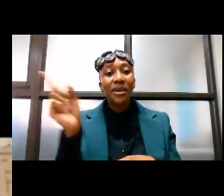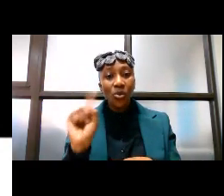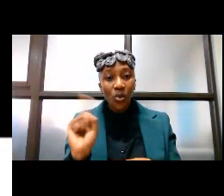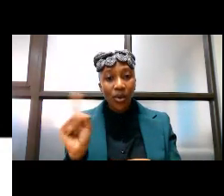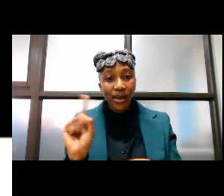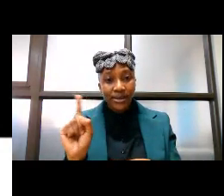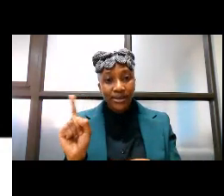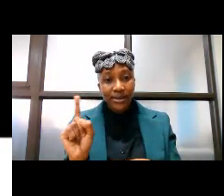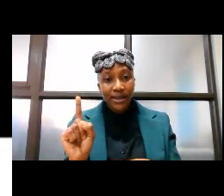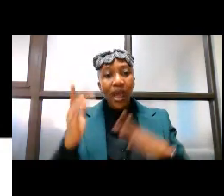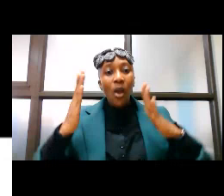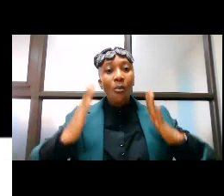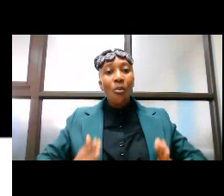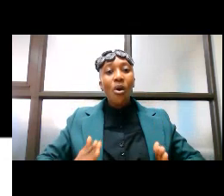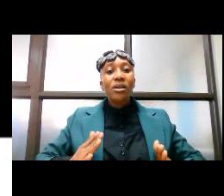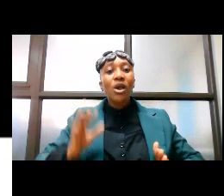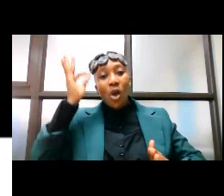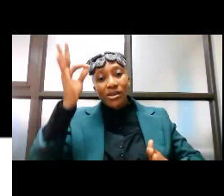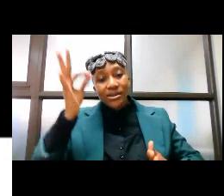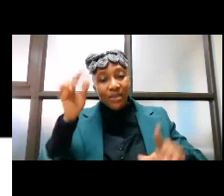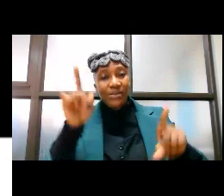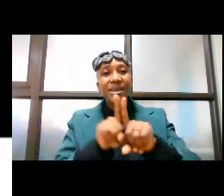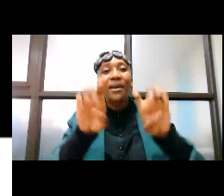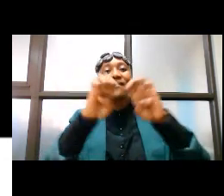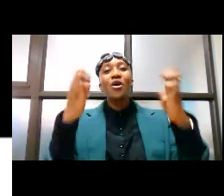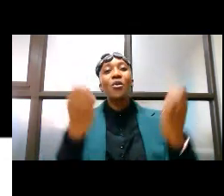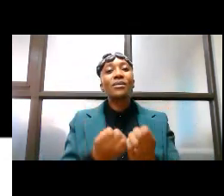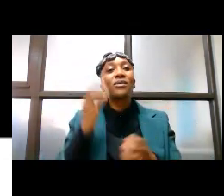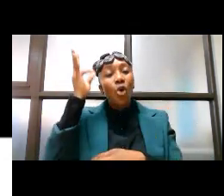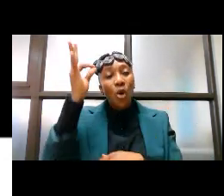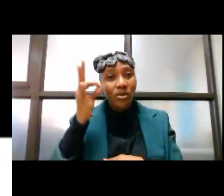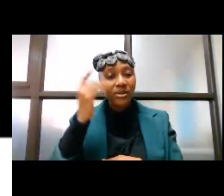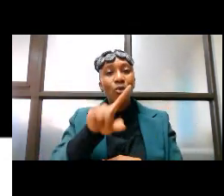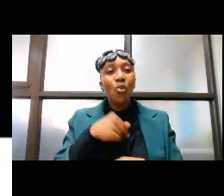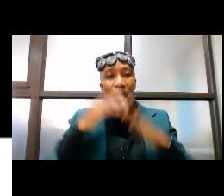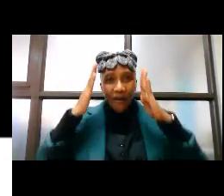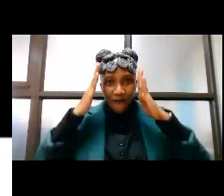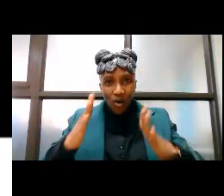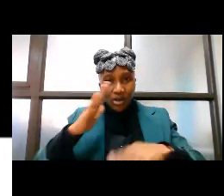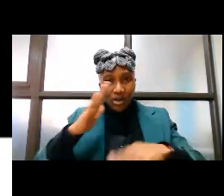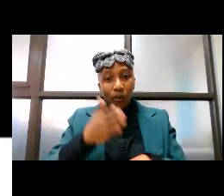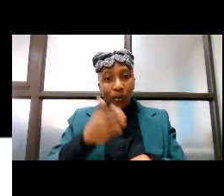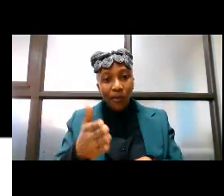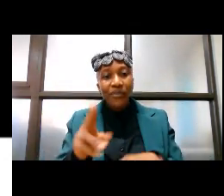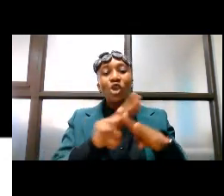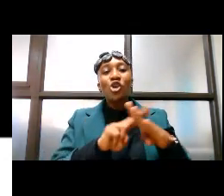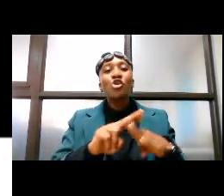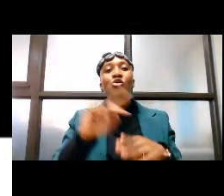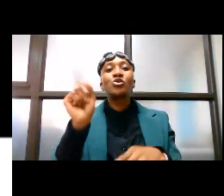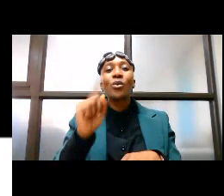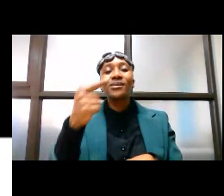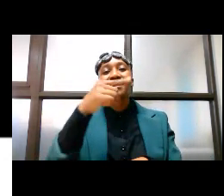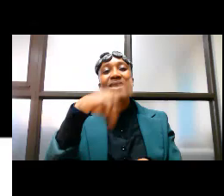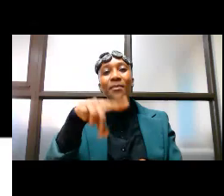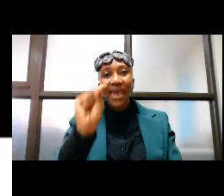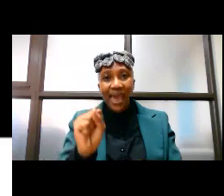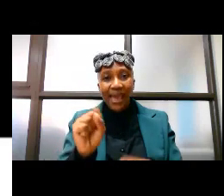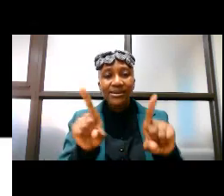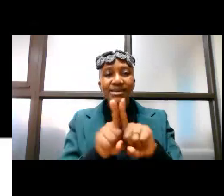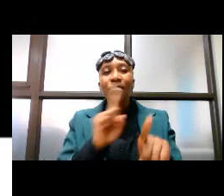concept, environmental concept. We can look at using the GPS, and we infuse